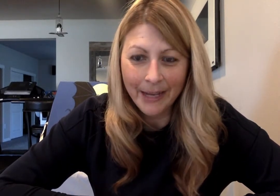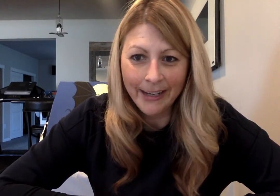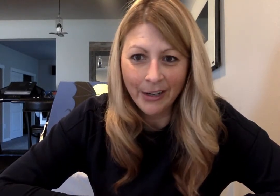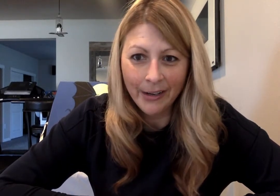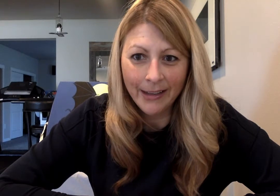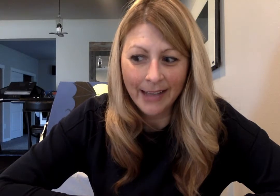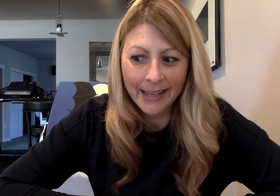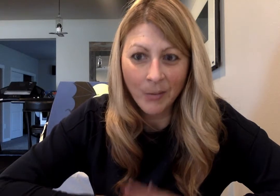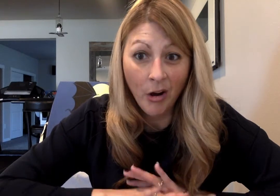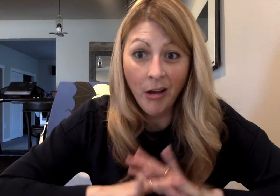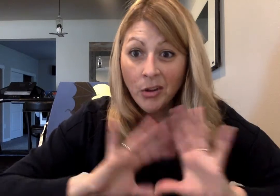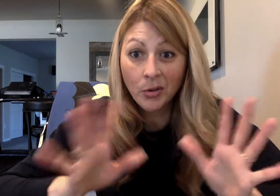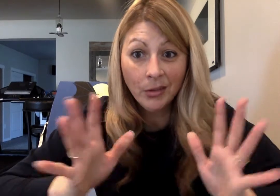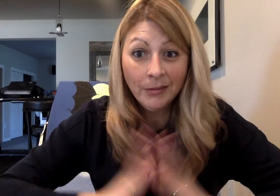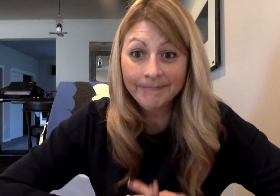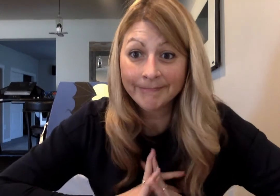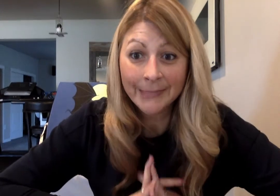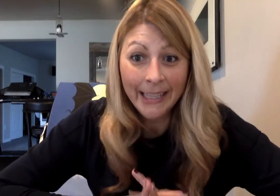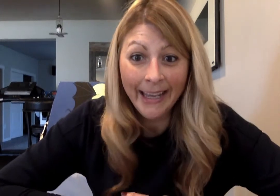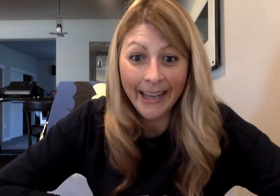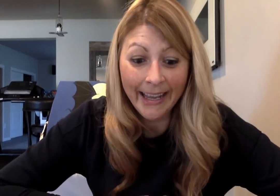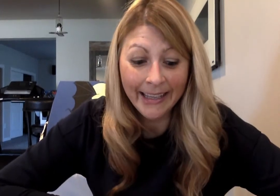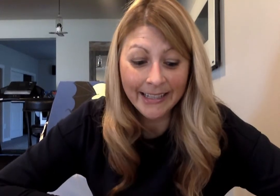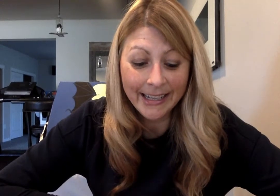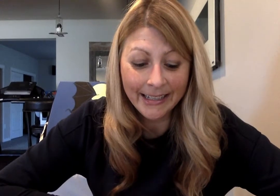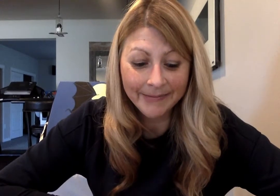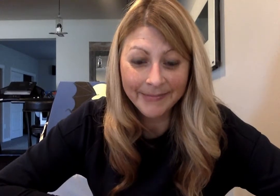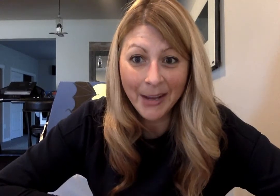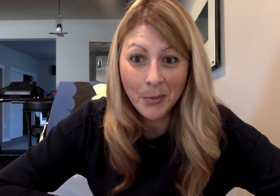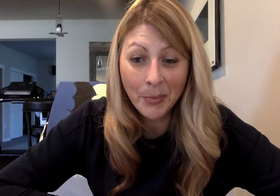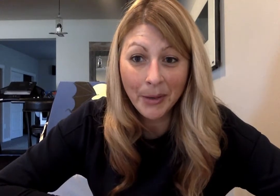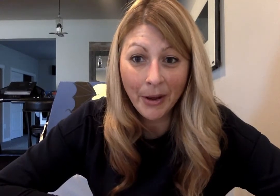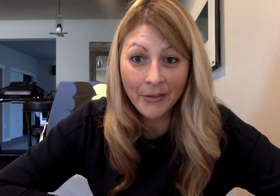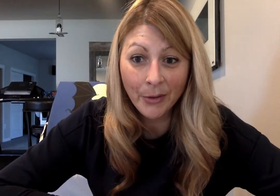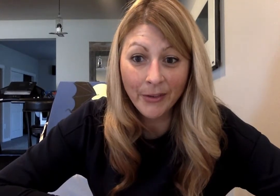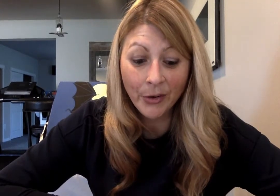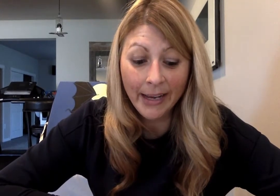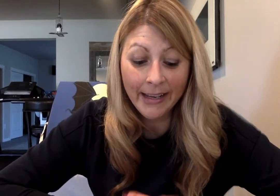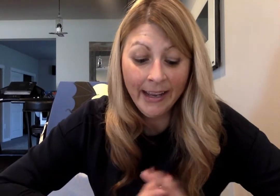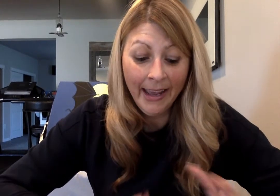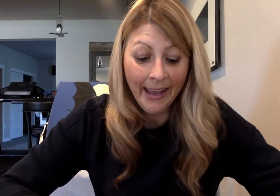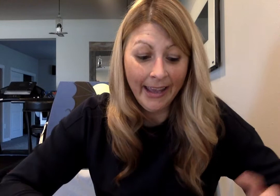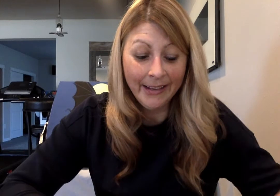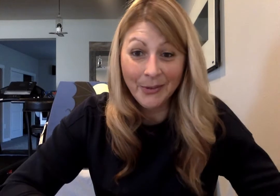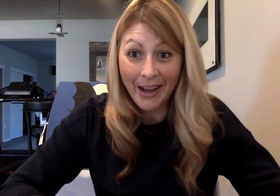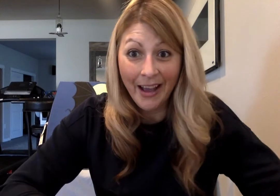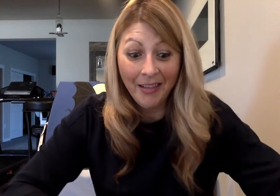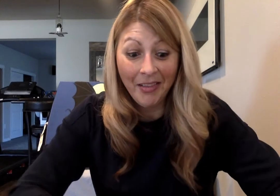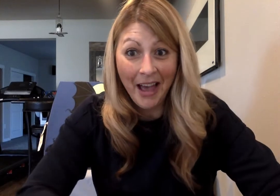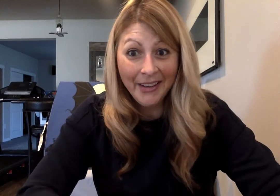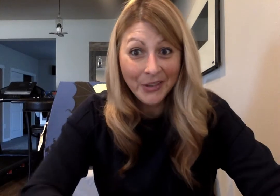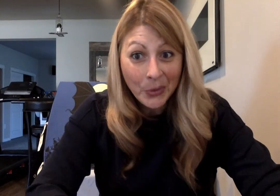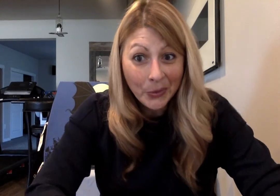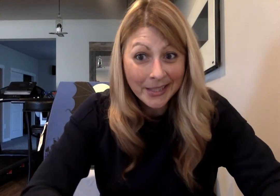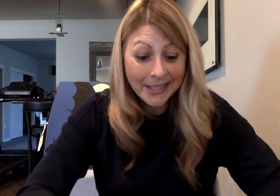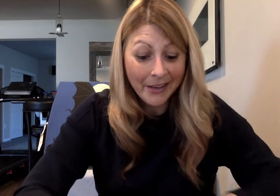here in Alaska, and we're all local. And we're pretty proud of what we've created, and we've got a lot of cool stuff